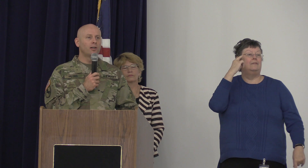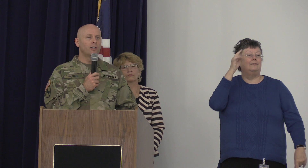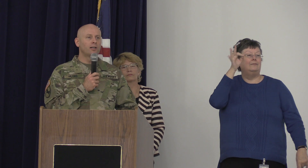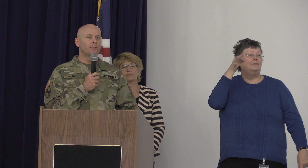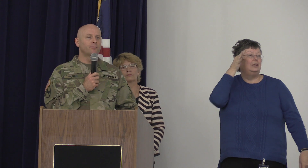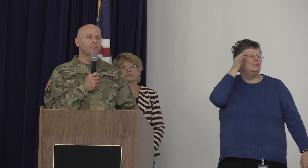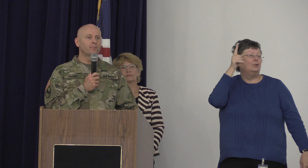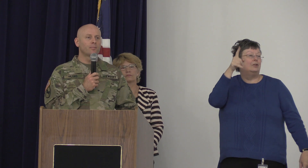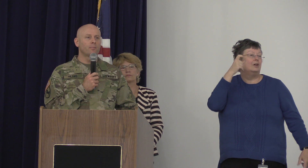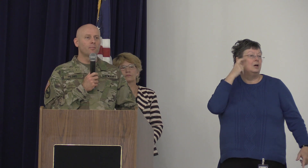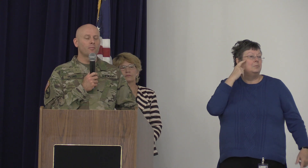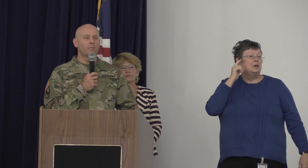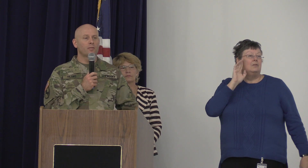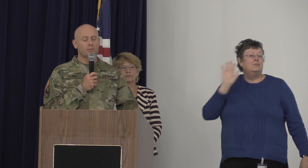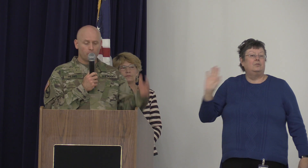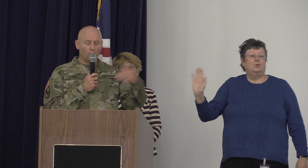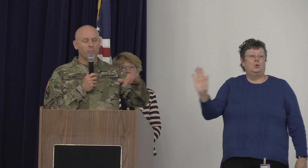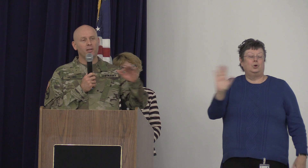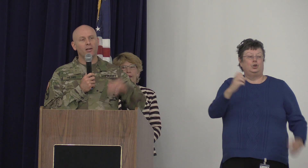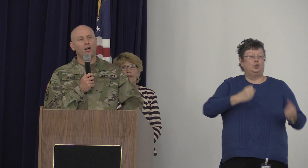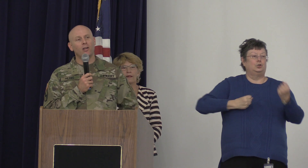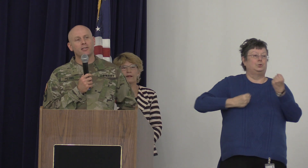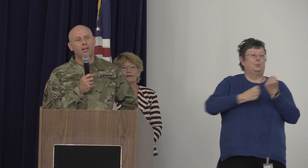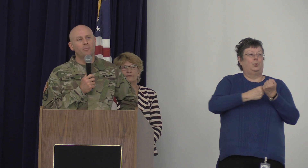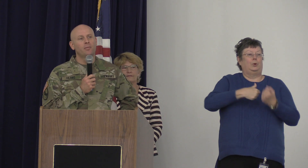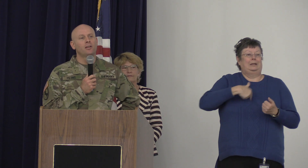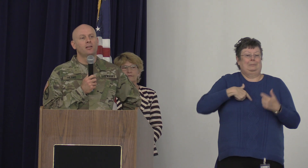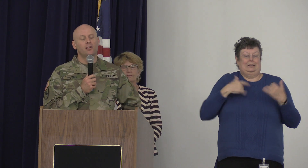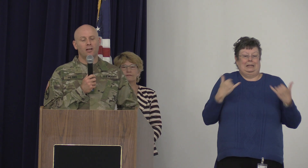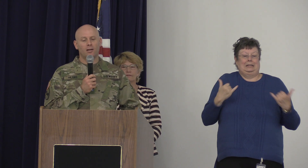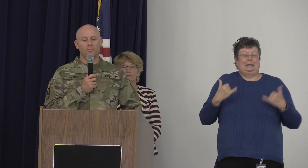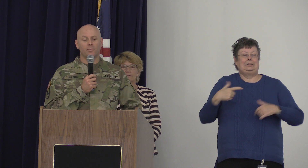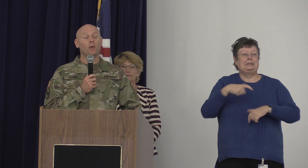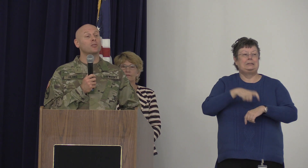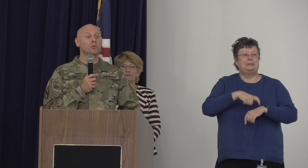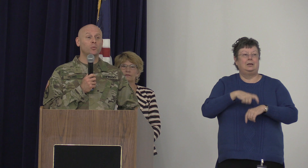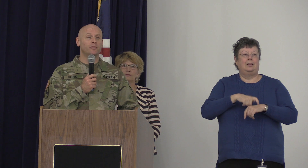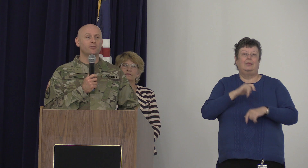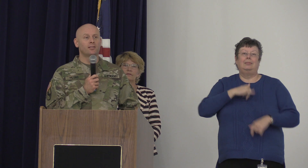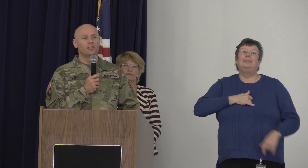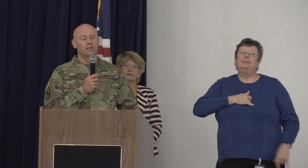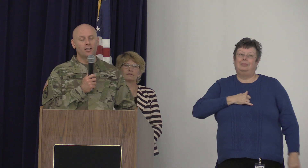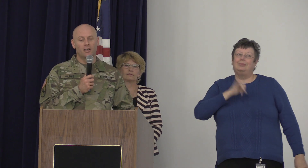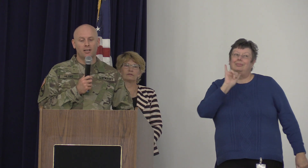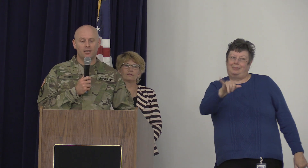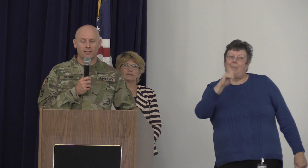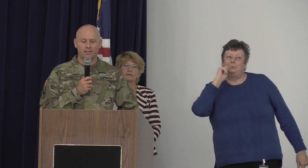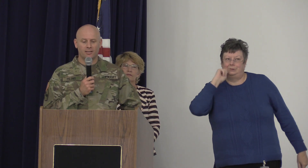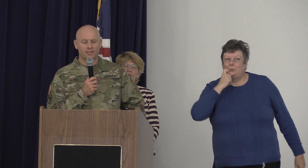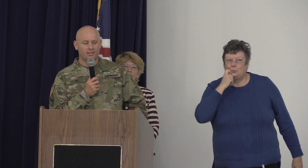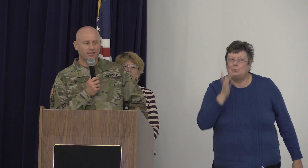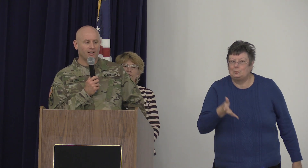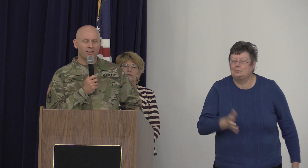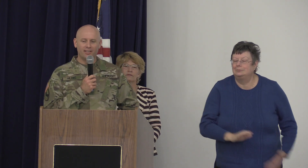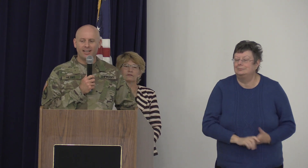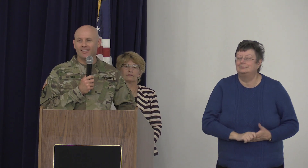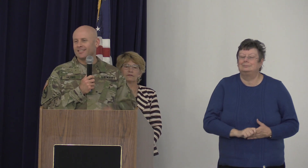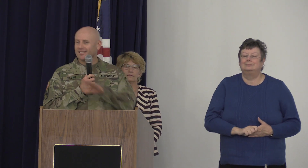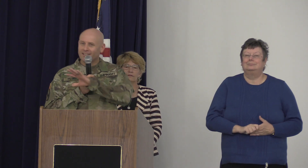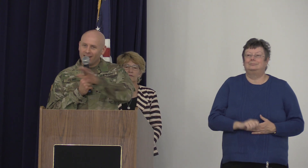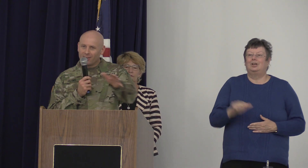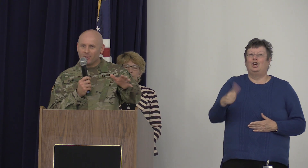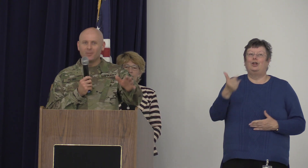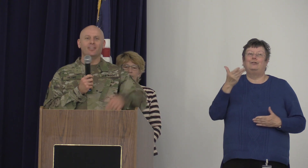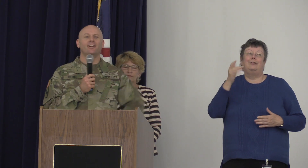on your support me all the time. That was cool. Other than